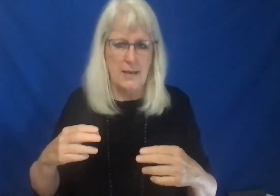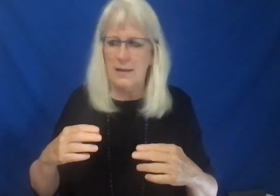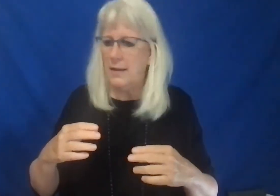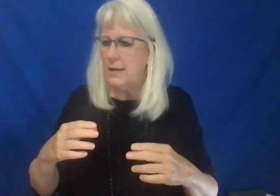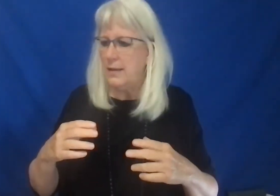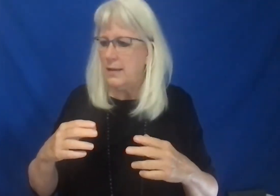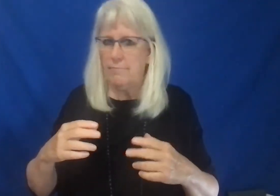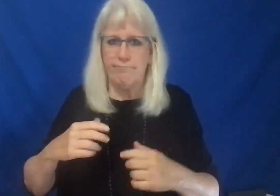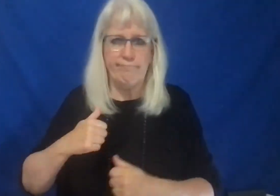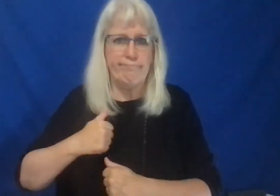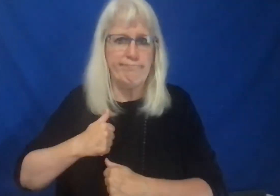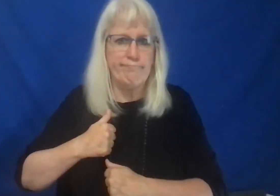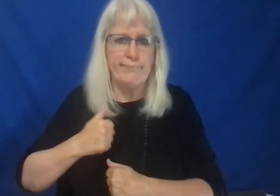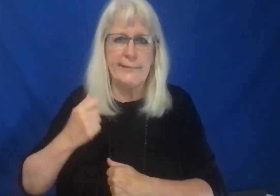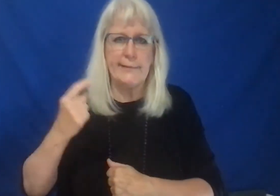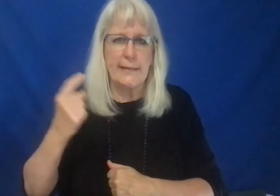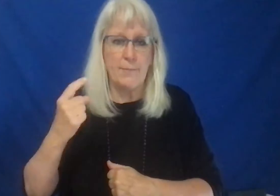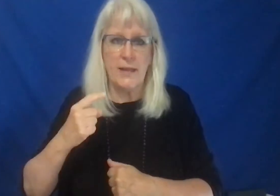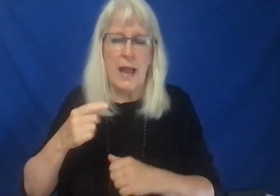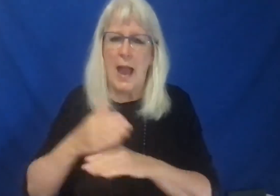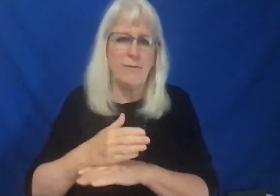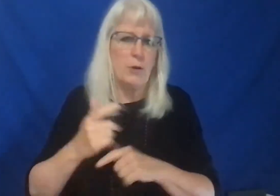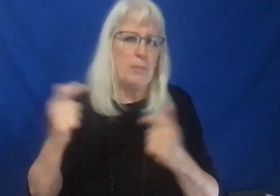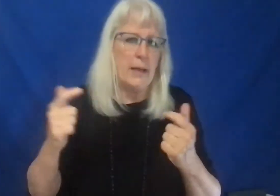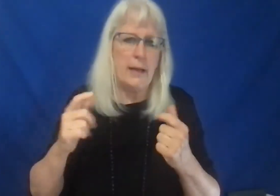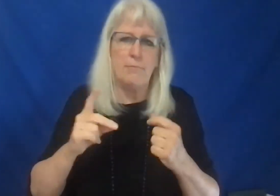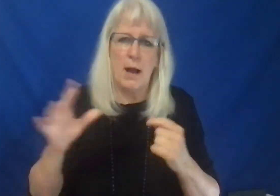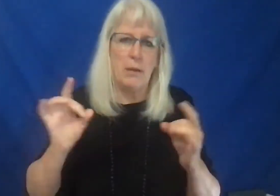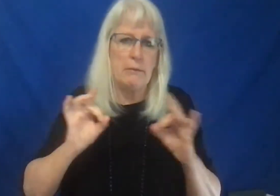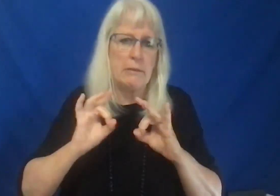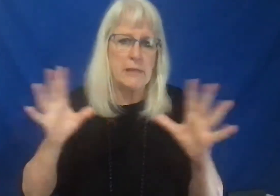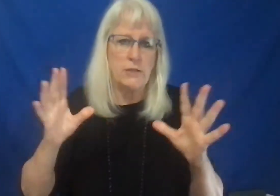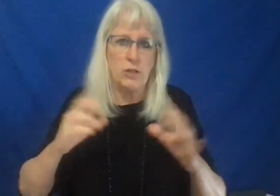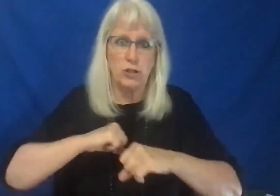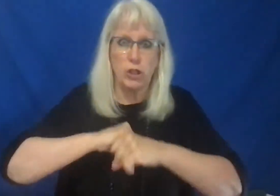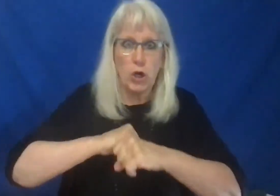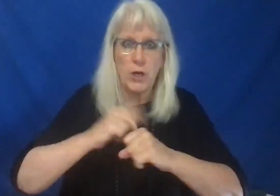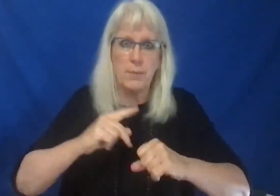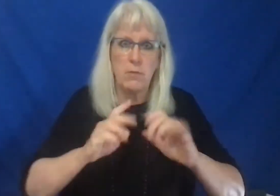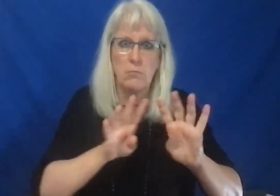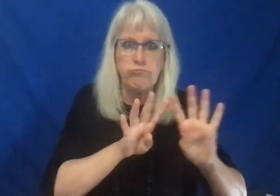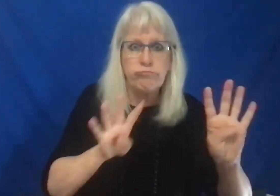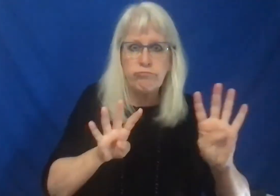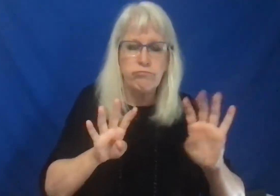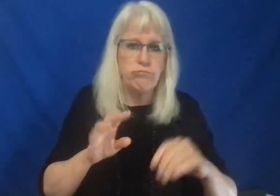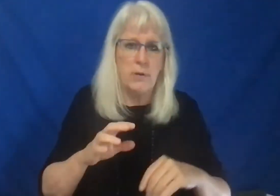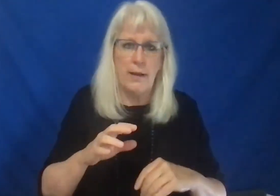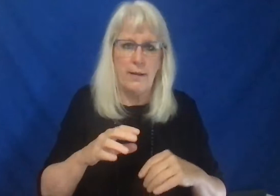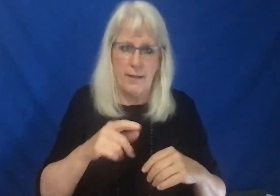public disaster. And so there were all the security people at the gate. There were a lot of additional